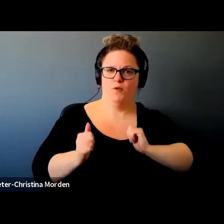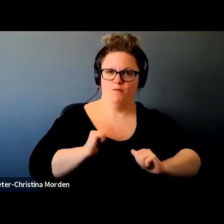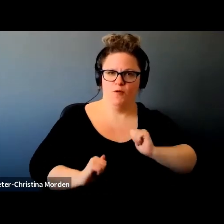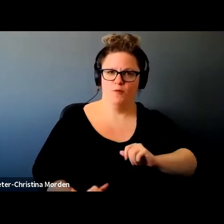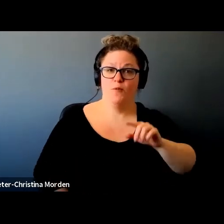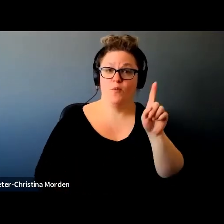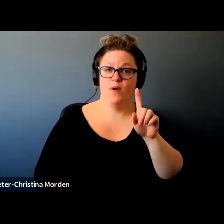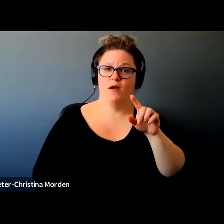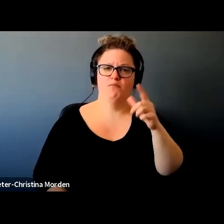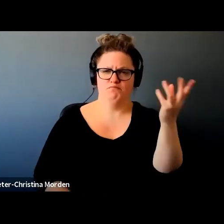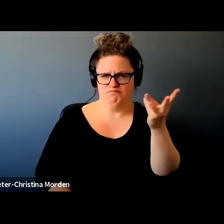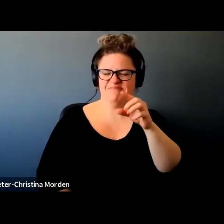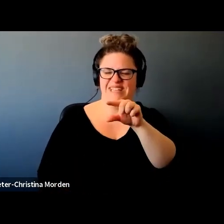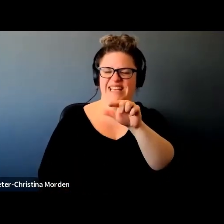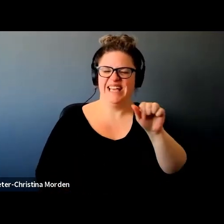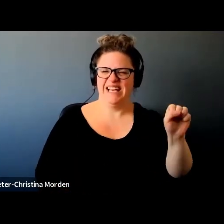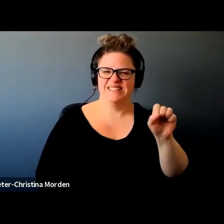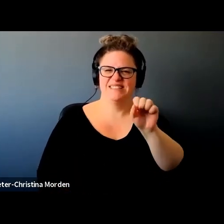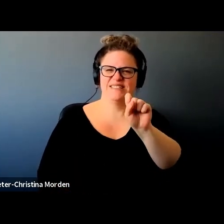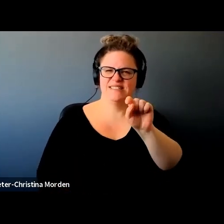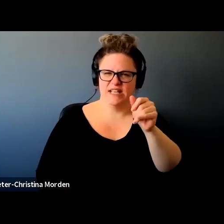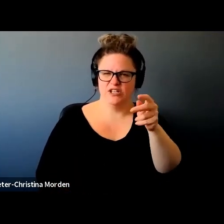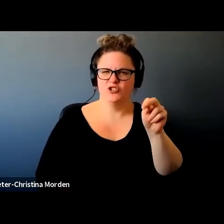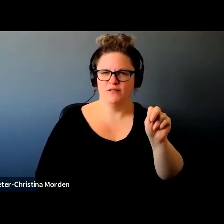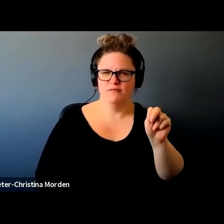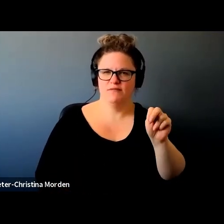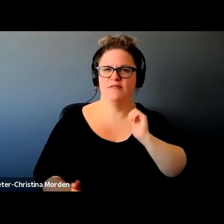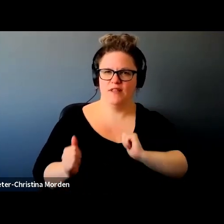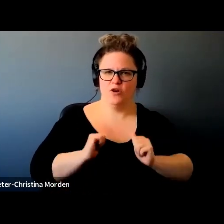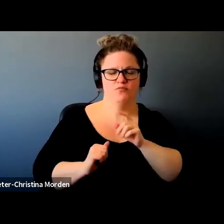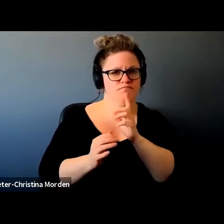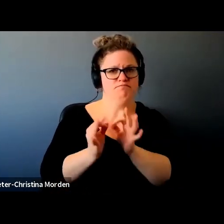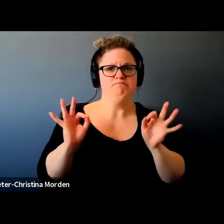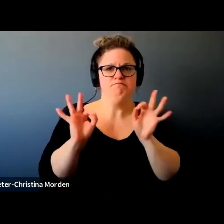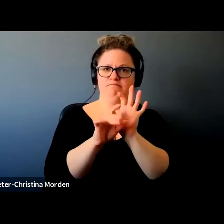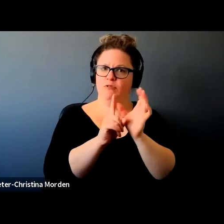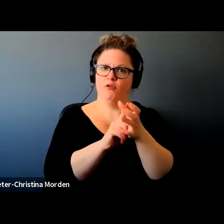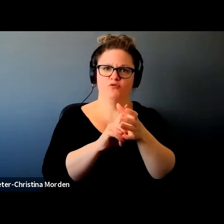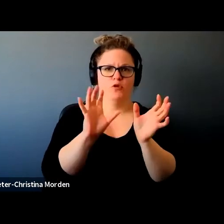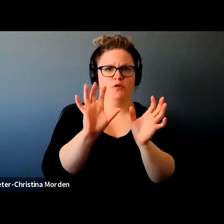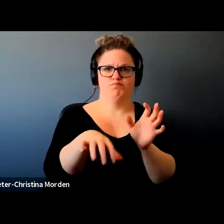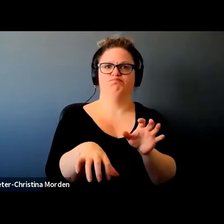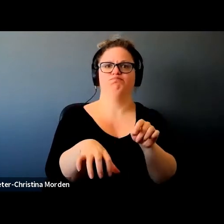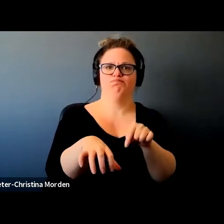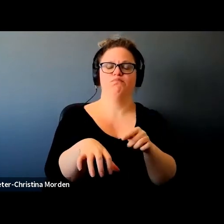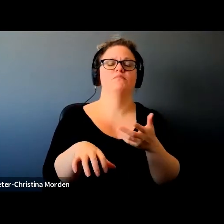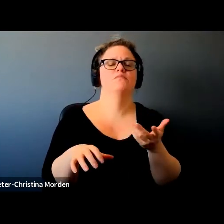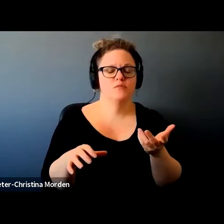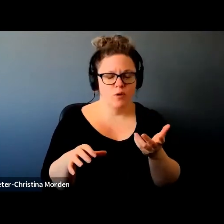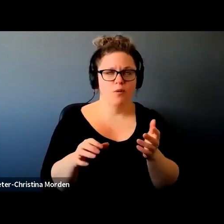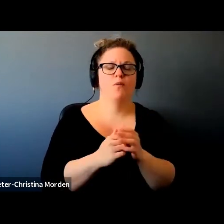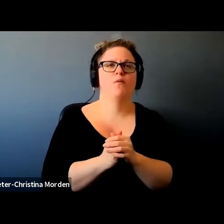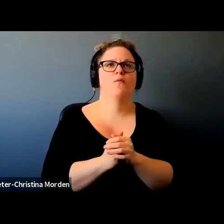which is an important cultural resource in Winnipeg, where I live. And around the